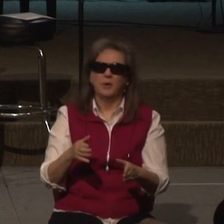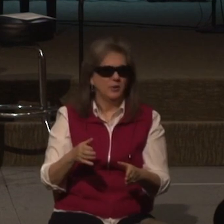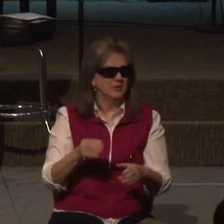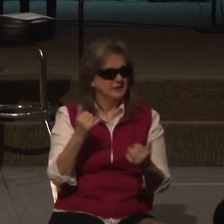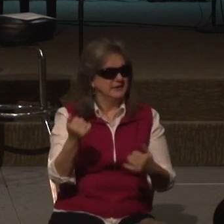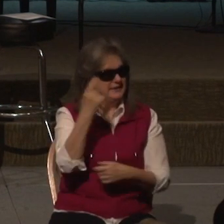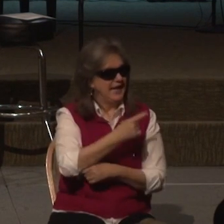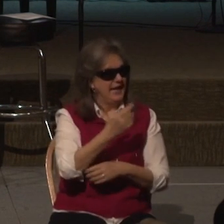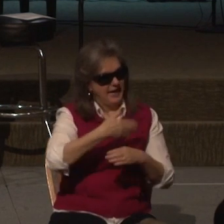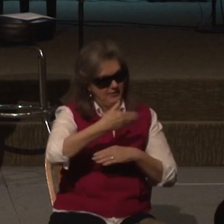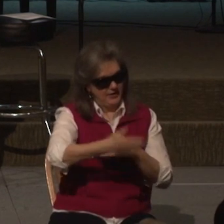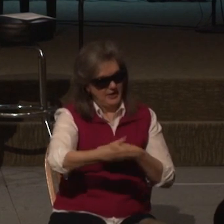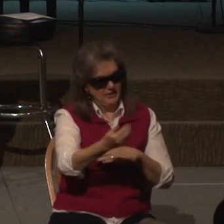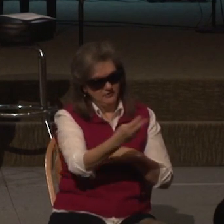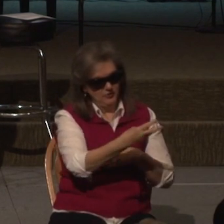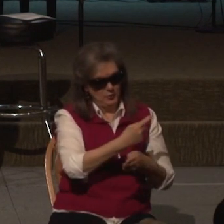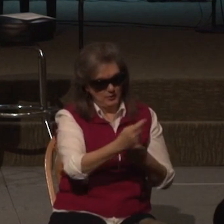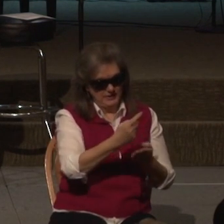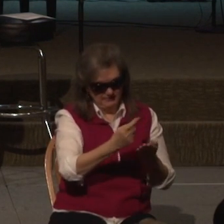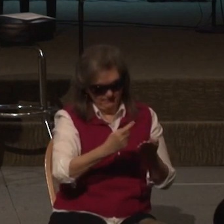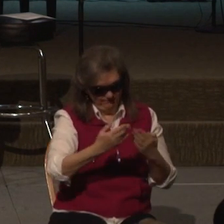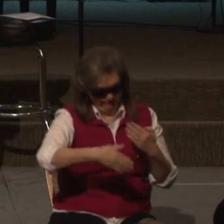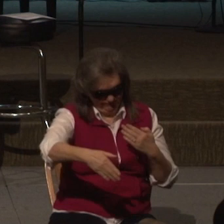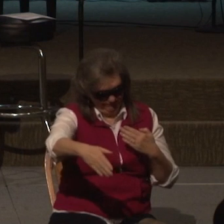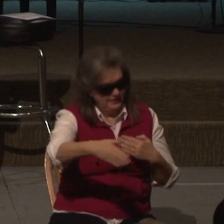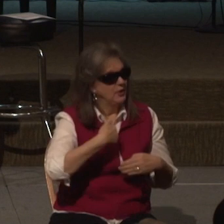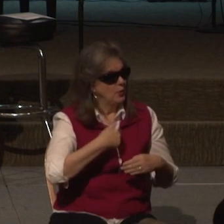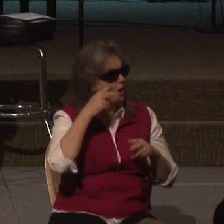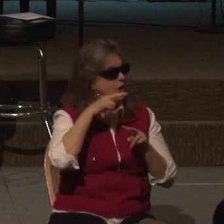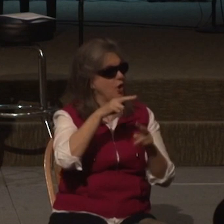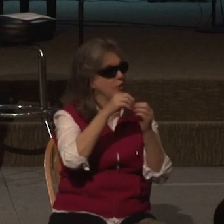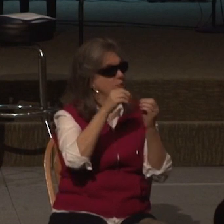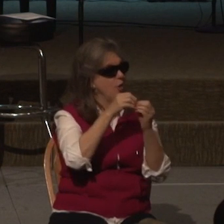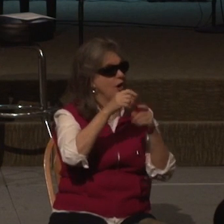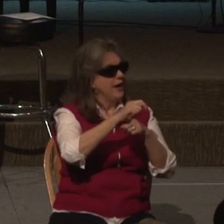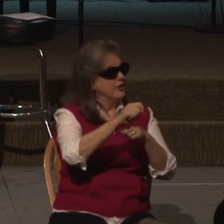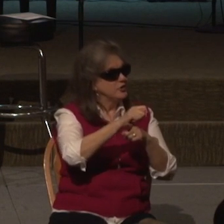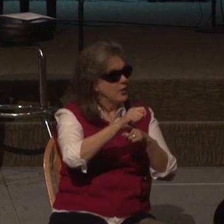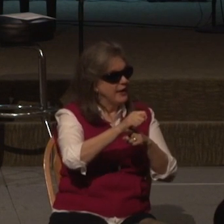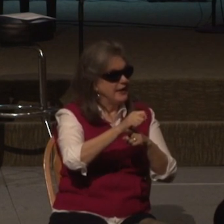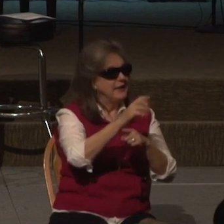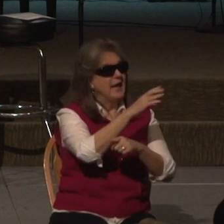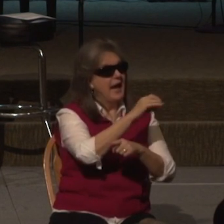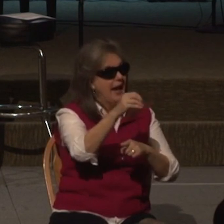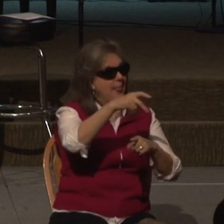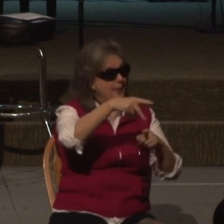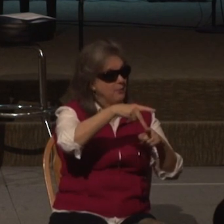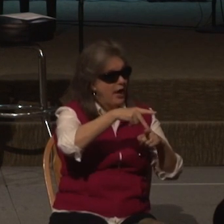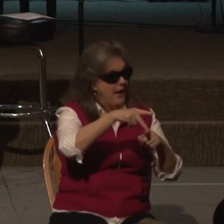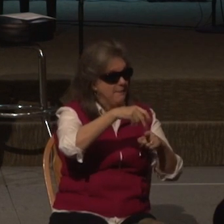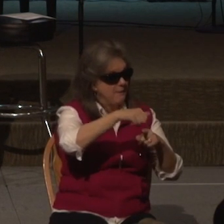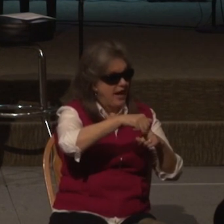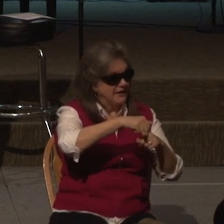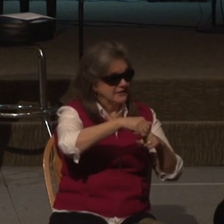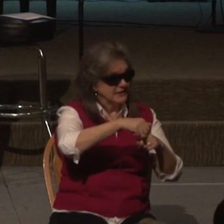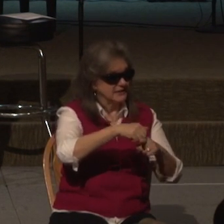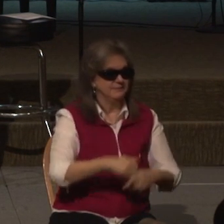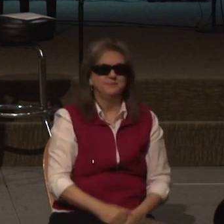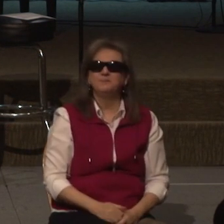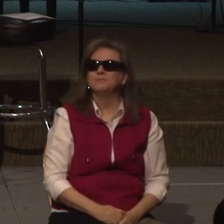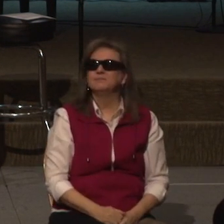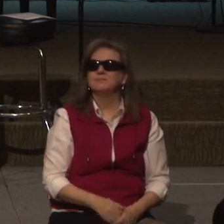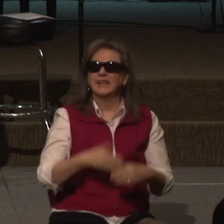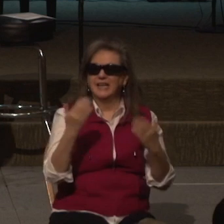today, in the next few weeks after this, we're going to be really looking more at the training and the practicing. Okay? But here's